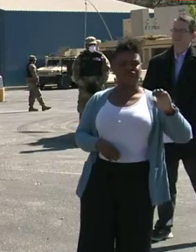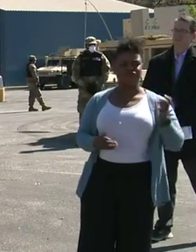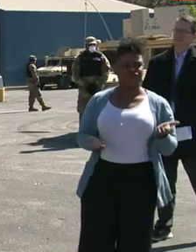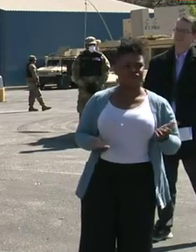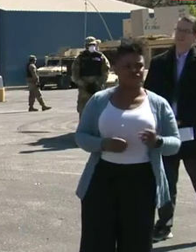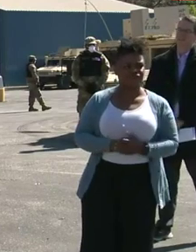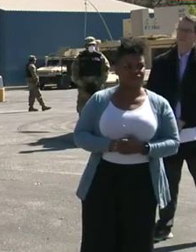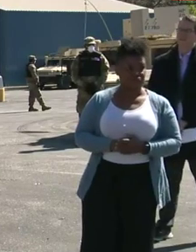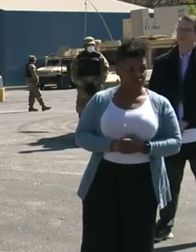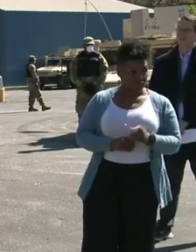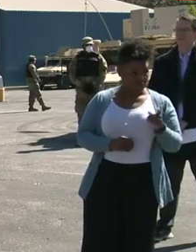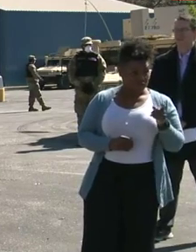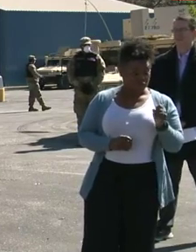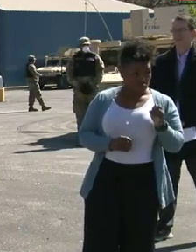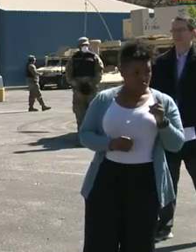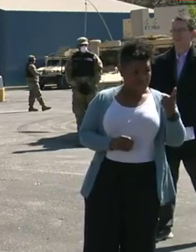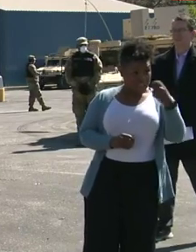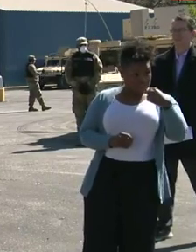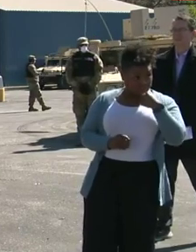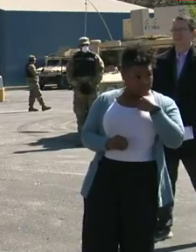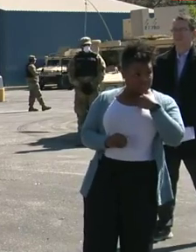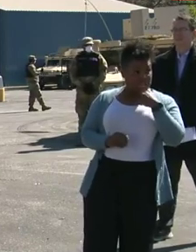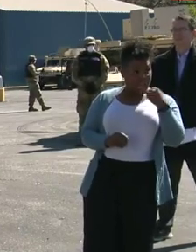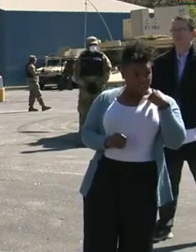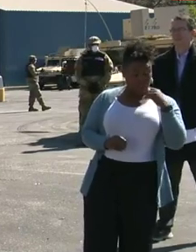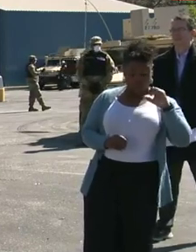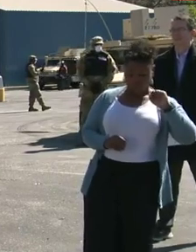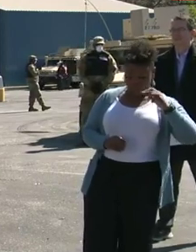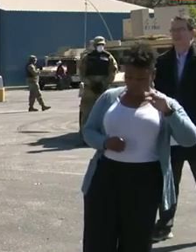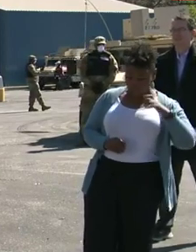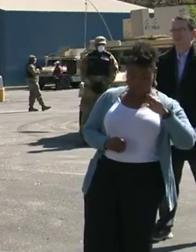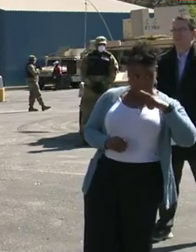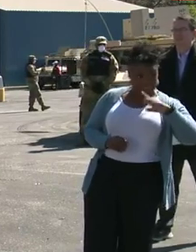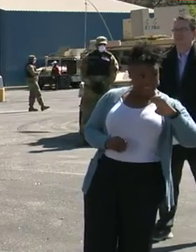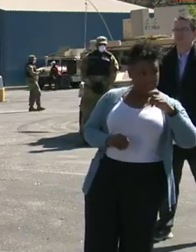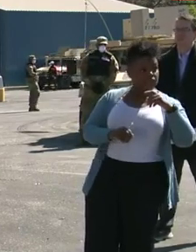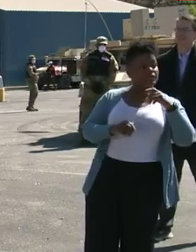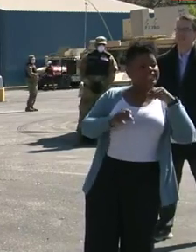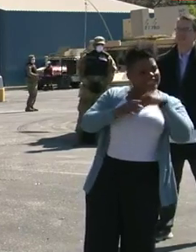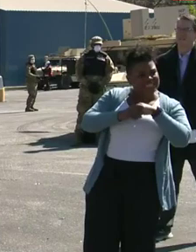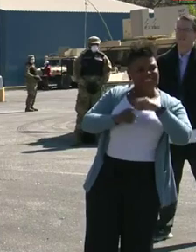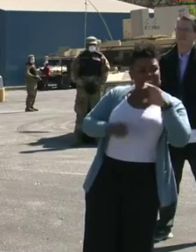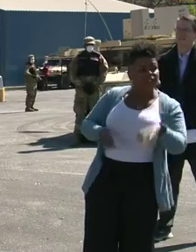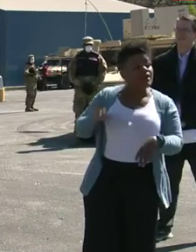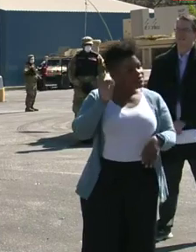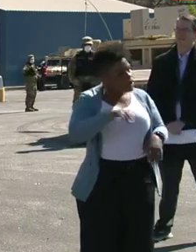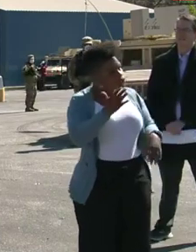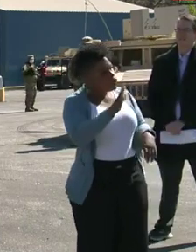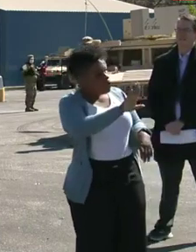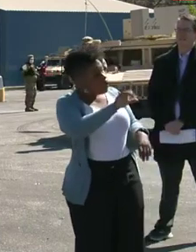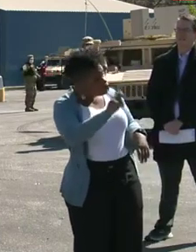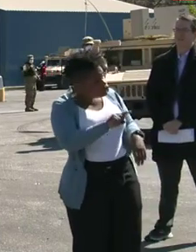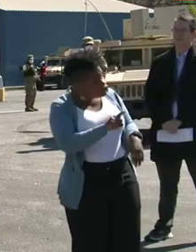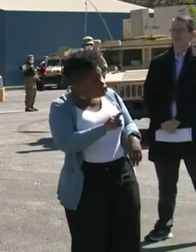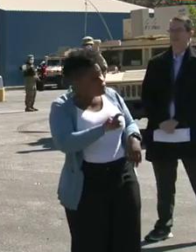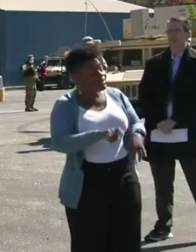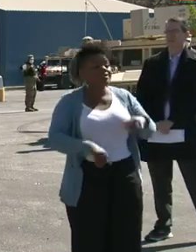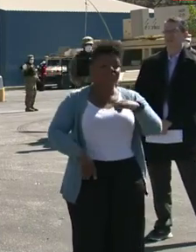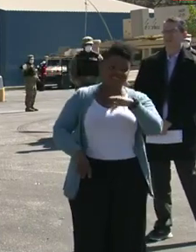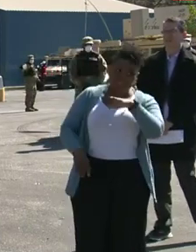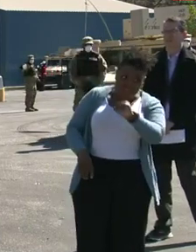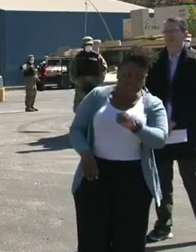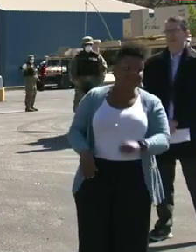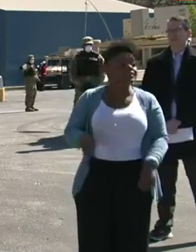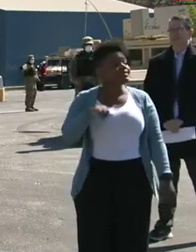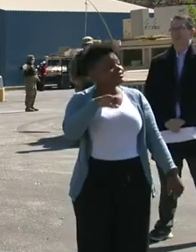of PPE in the nation? Is that your question? In D.C., that is a shortage. Is that your question? That is my question. Yes, there's a shortage. So yes. You can't